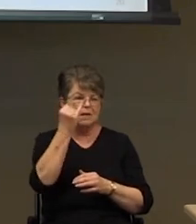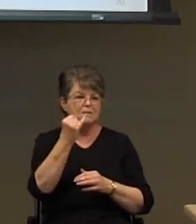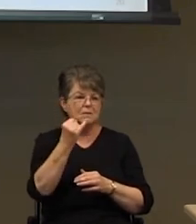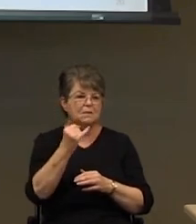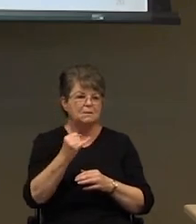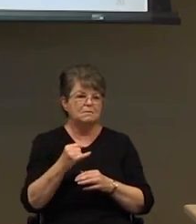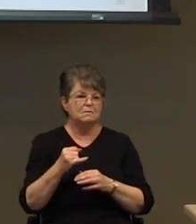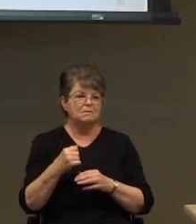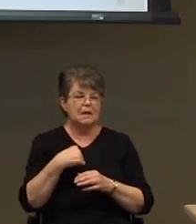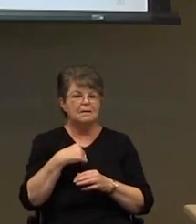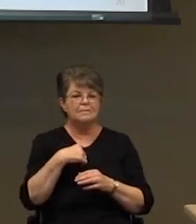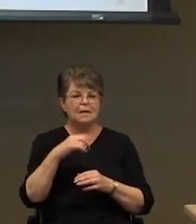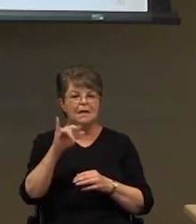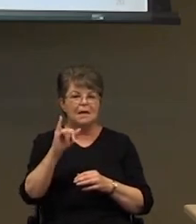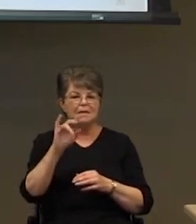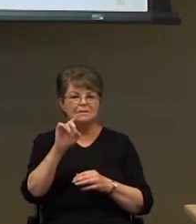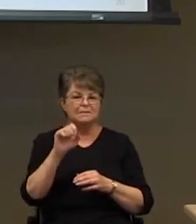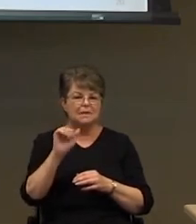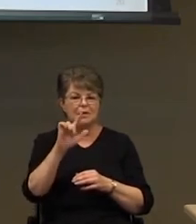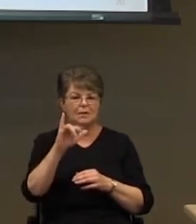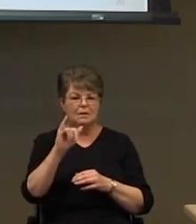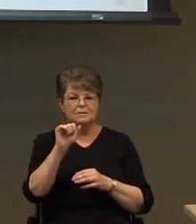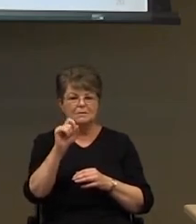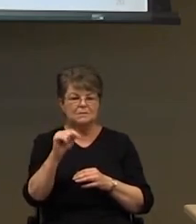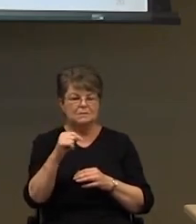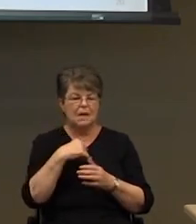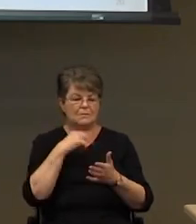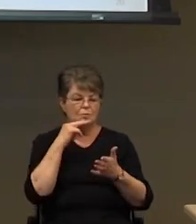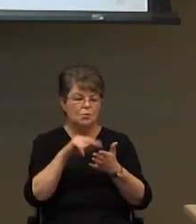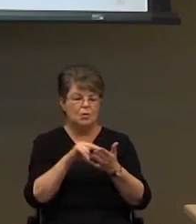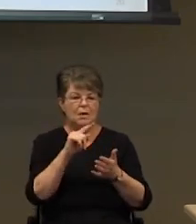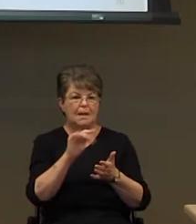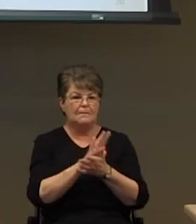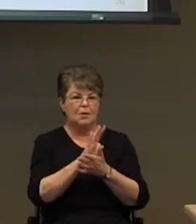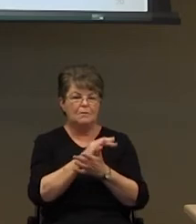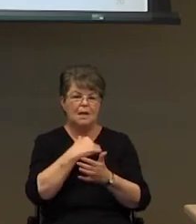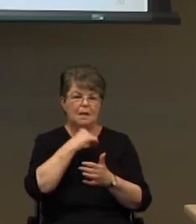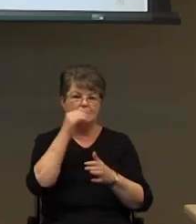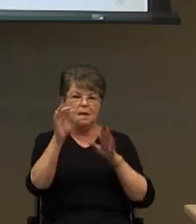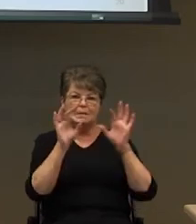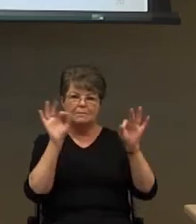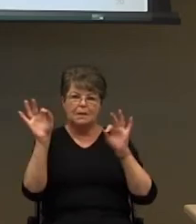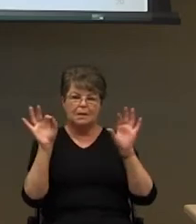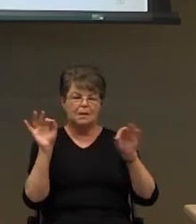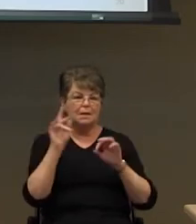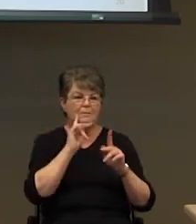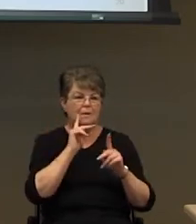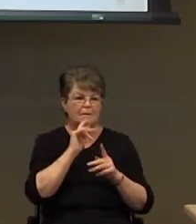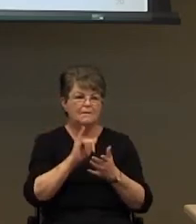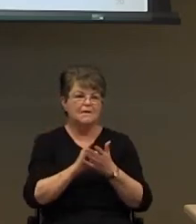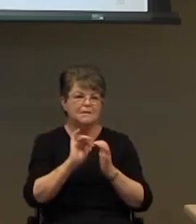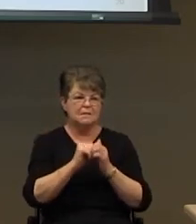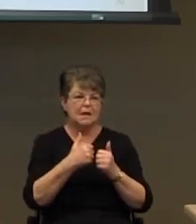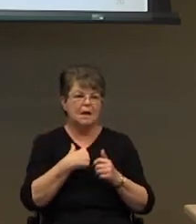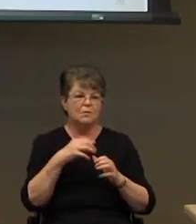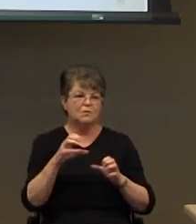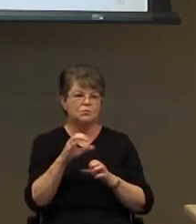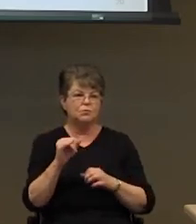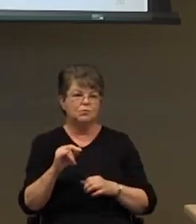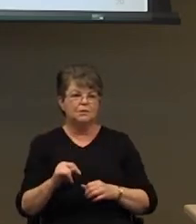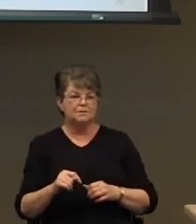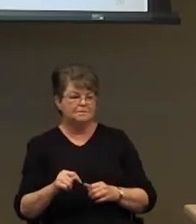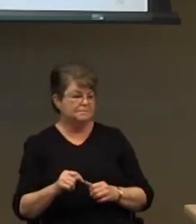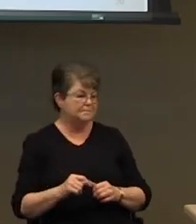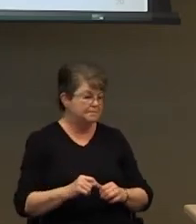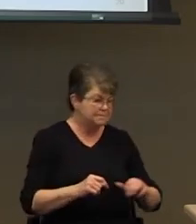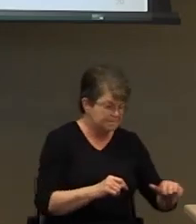I'm an idealist. It's easy for me. I'm looking at a piece of paper and not picking people in the community, but that's how I would go about it. But it would sort of